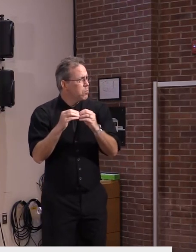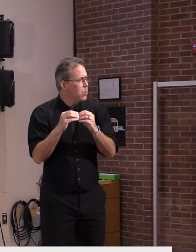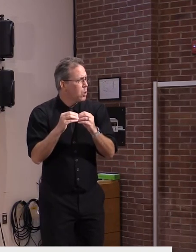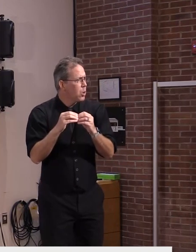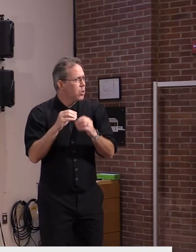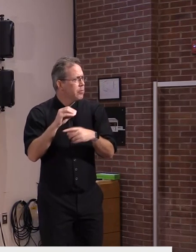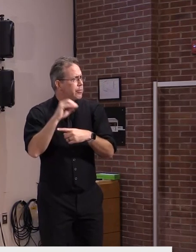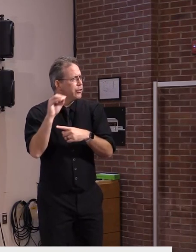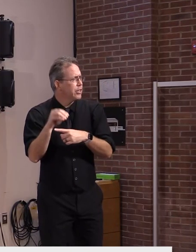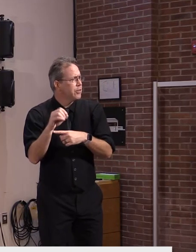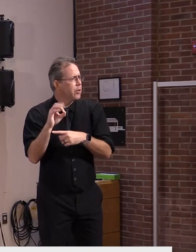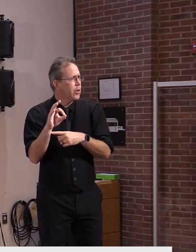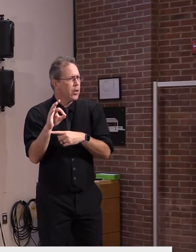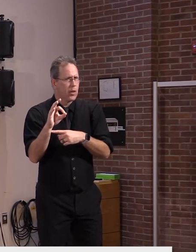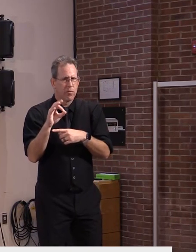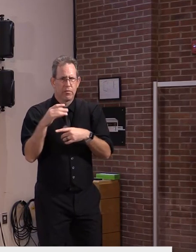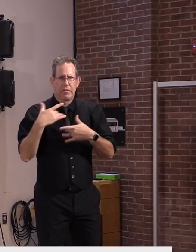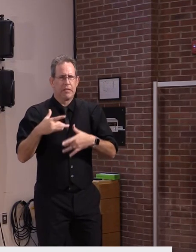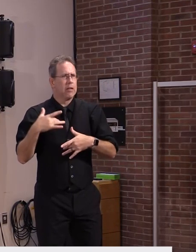the unvaccinated?